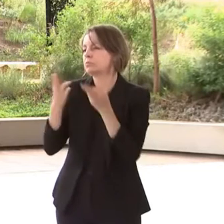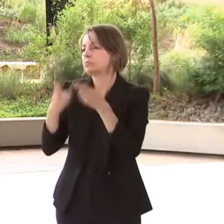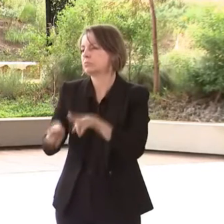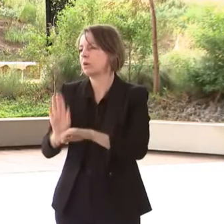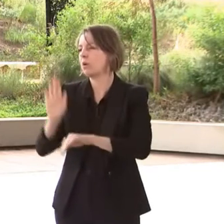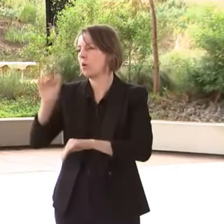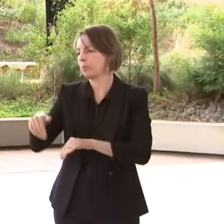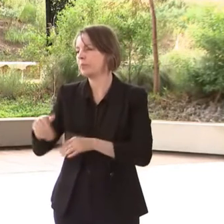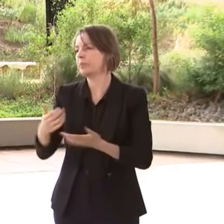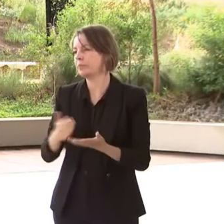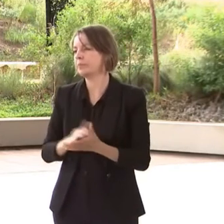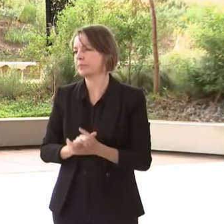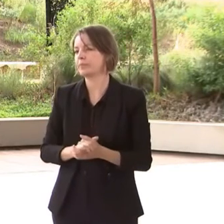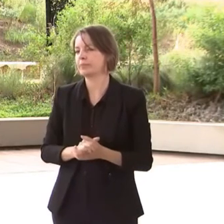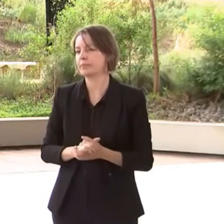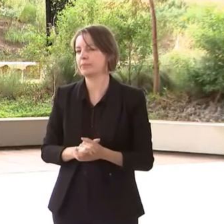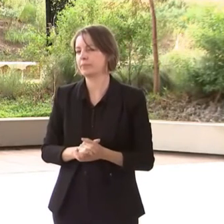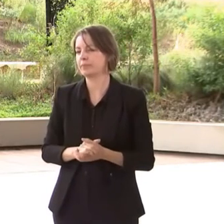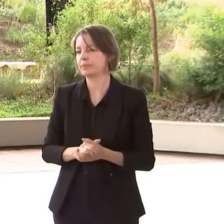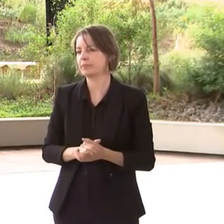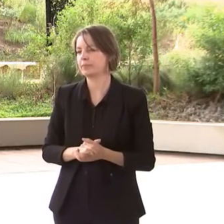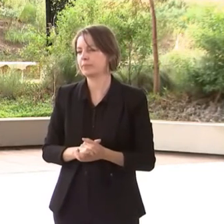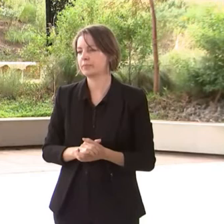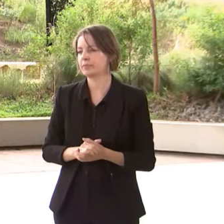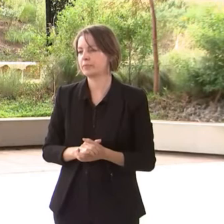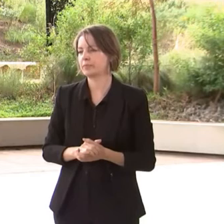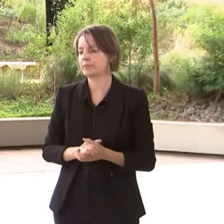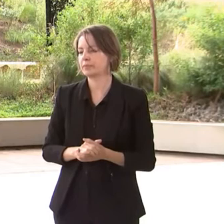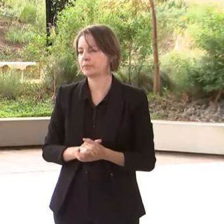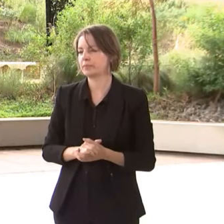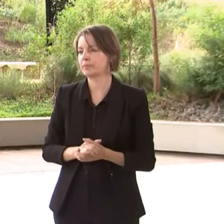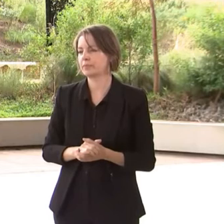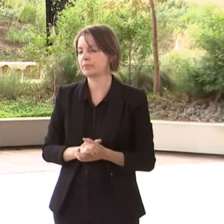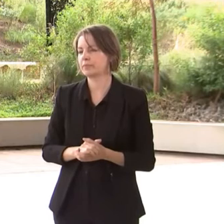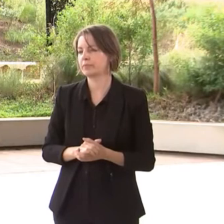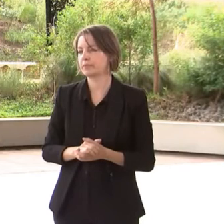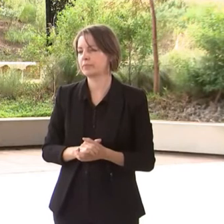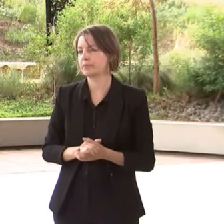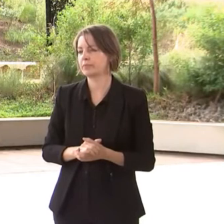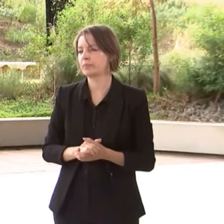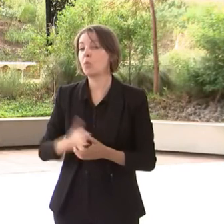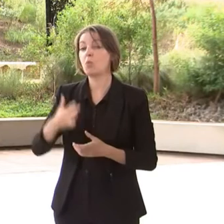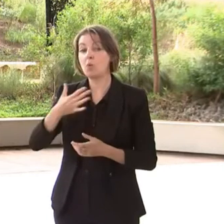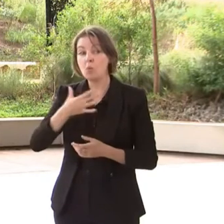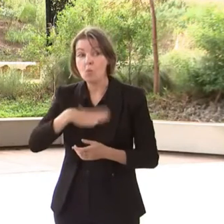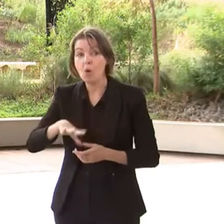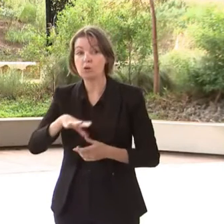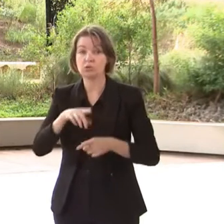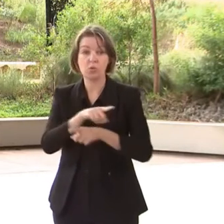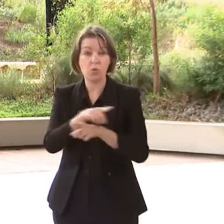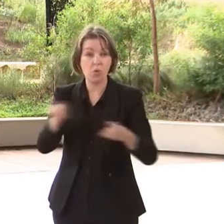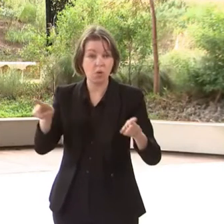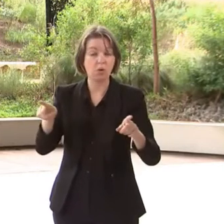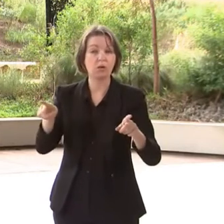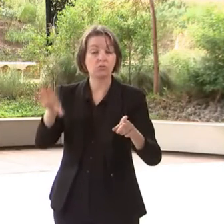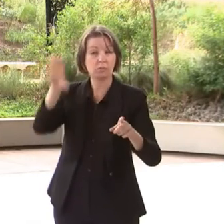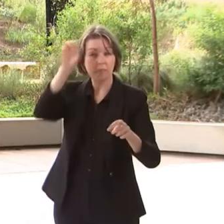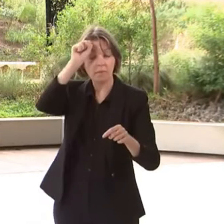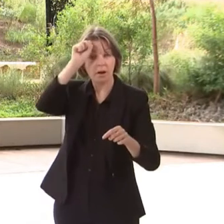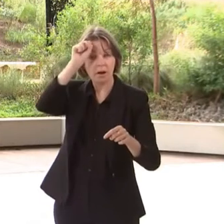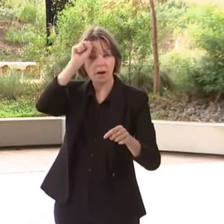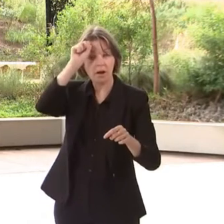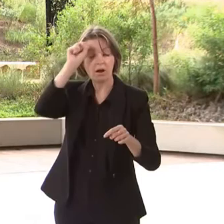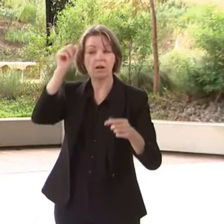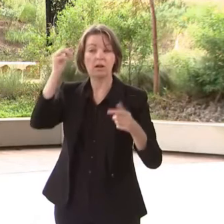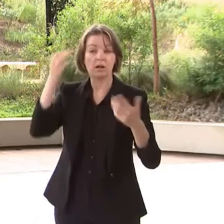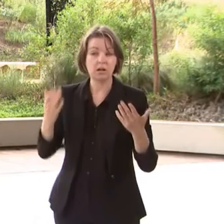back to the point that Ms. Pearce made, which is really we want people to be aware that